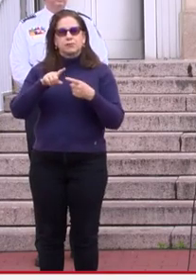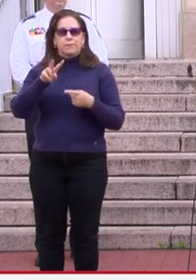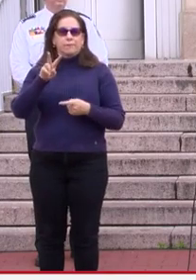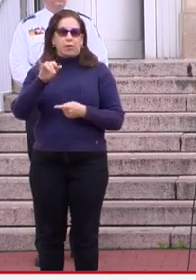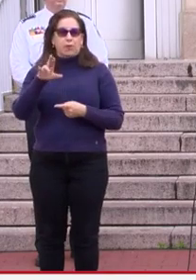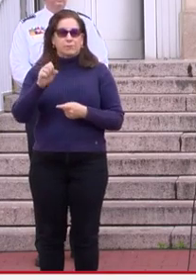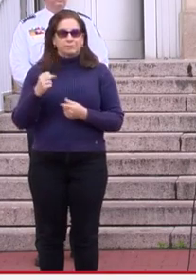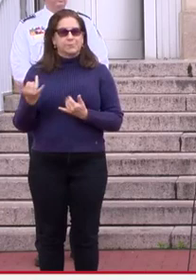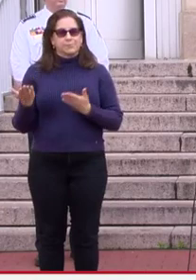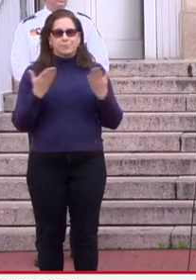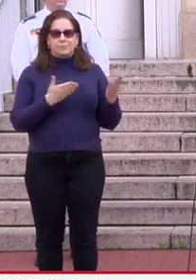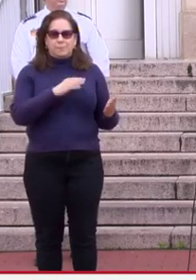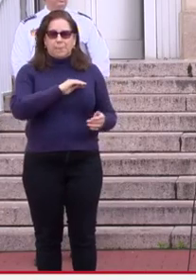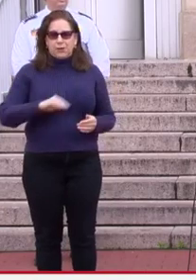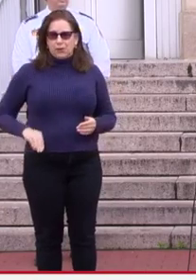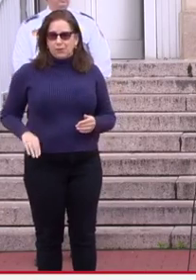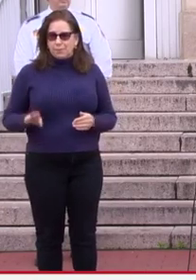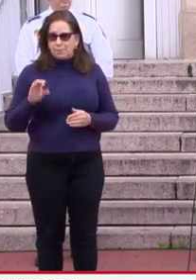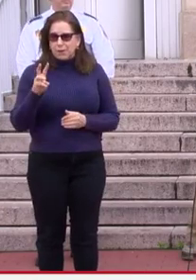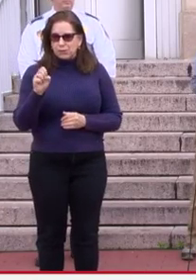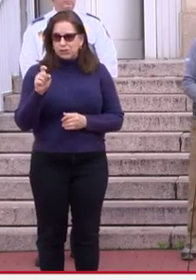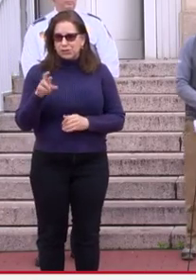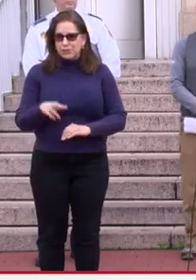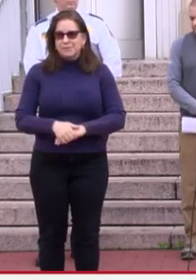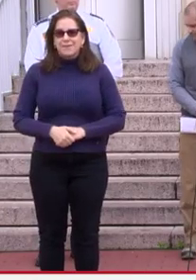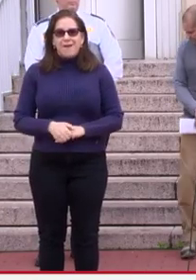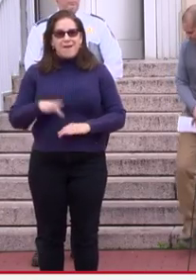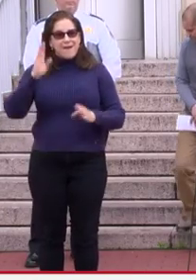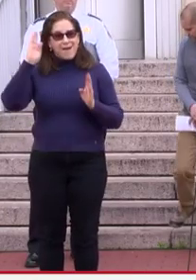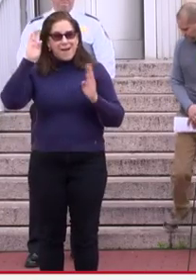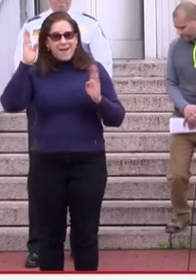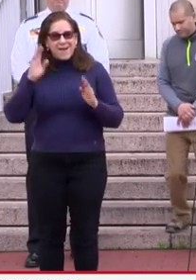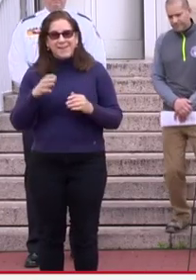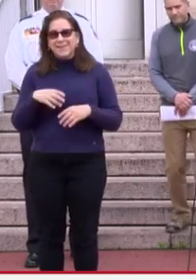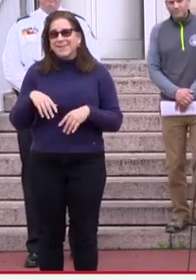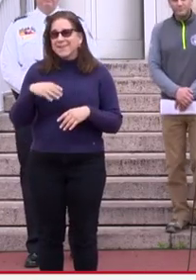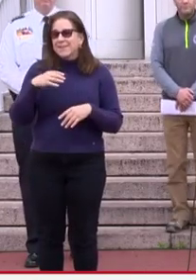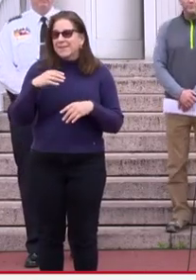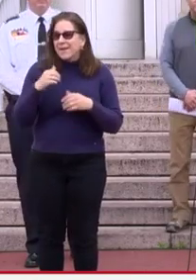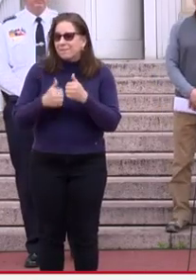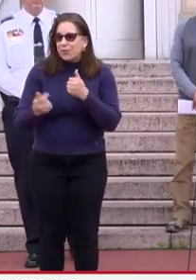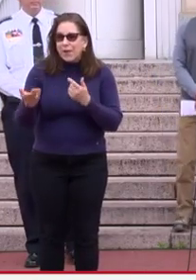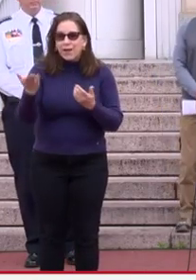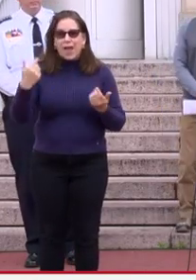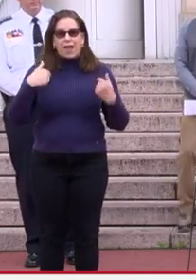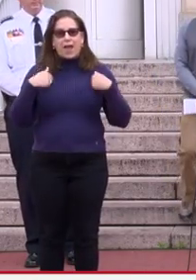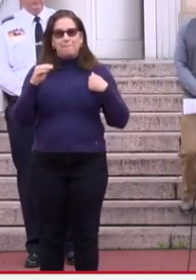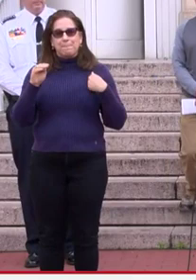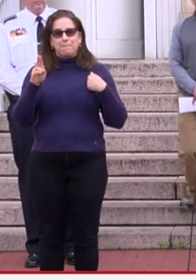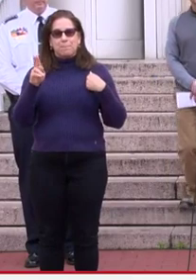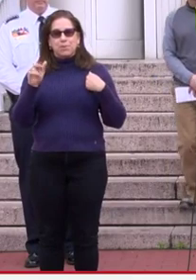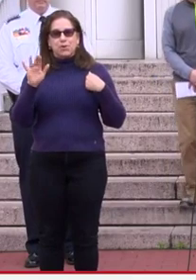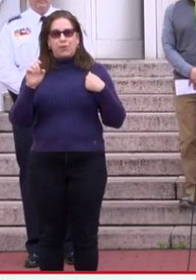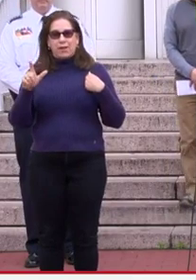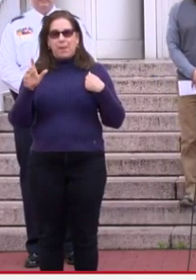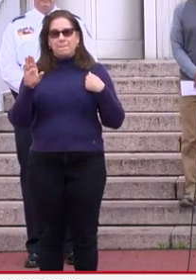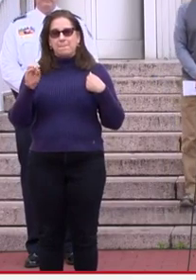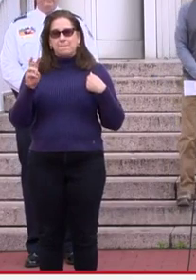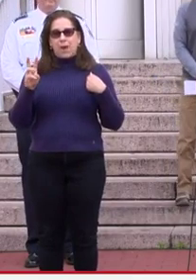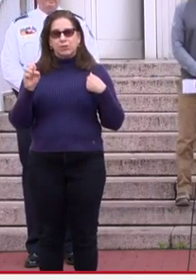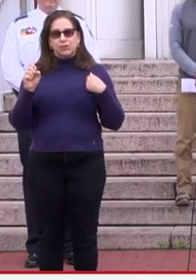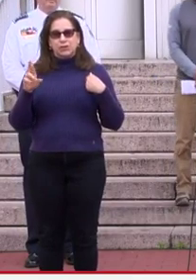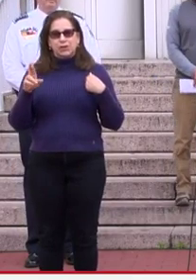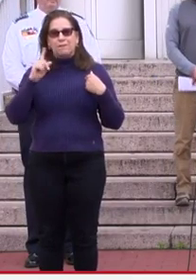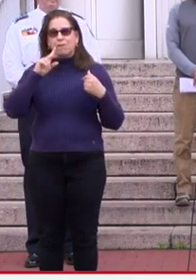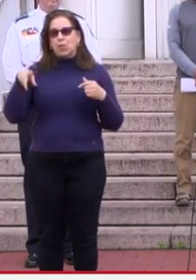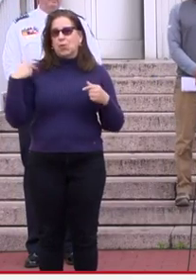you. Good afternoon, everybody. I'm Muriel Bowser. I'm the mayor of Washington, D.C. I'm